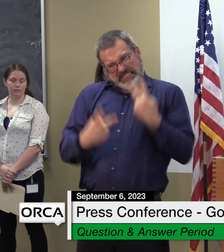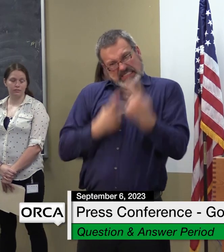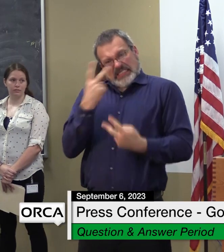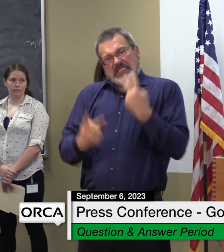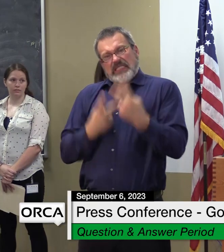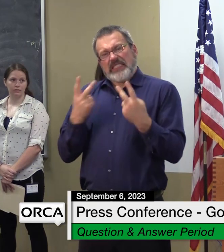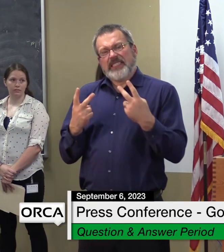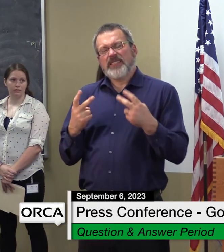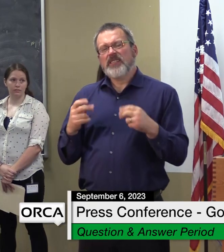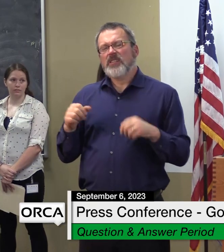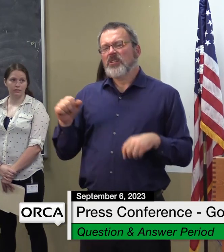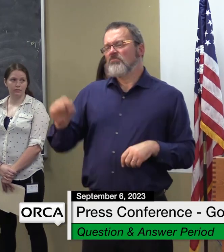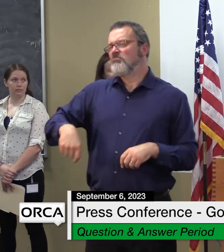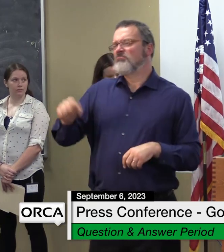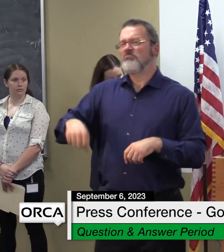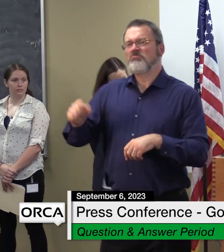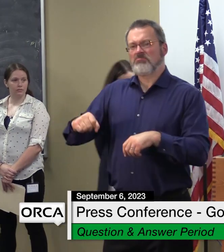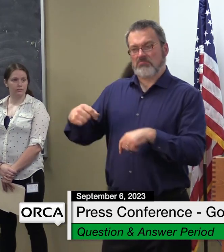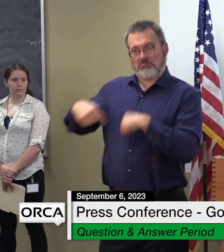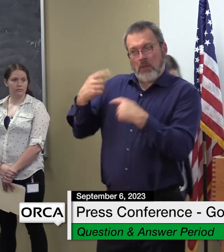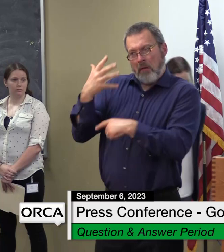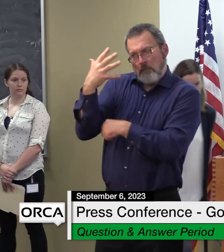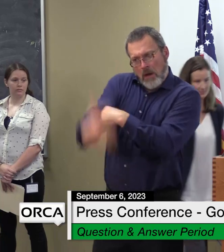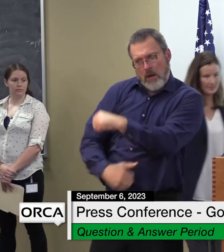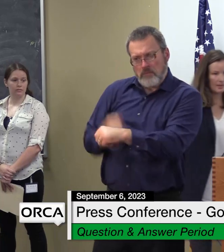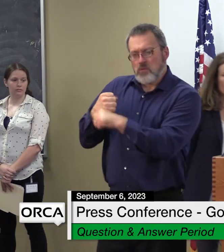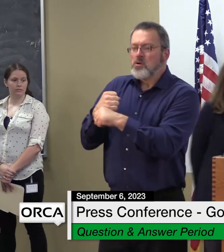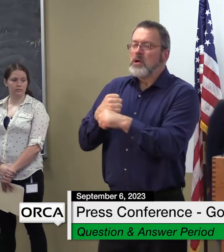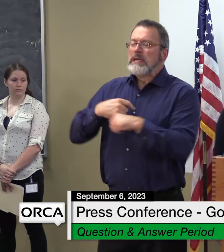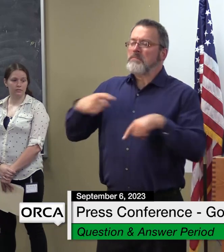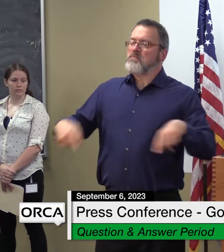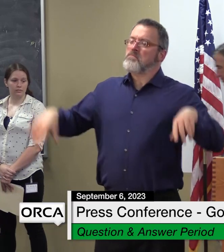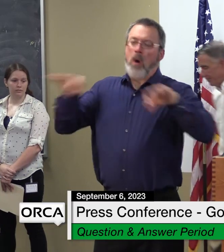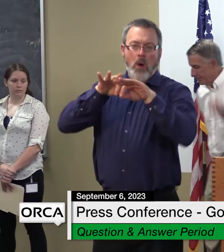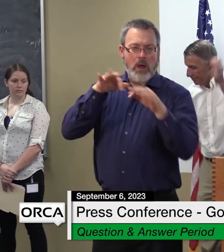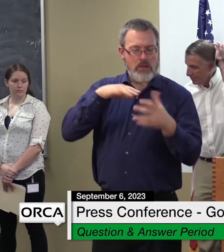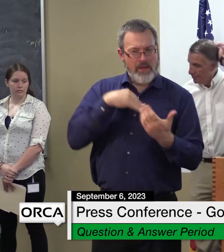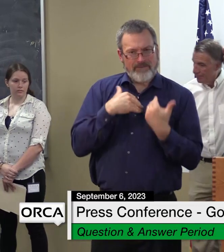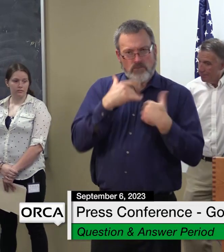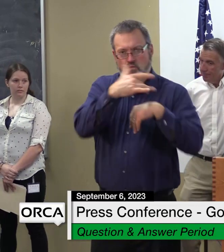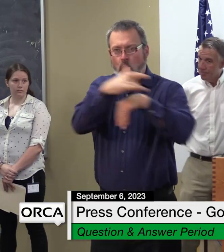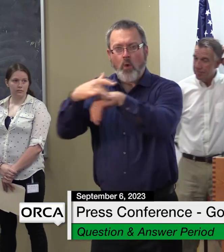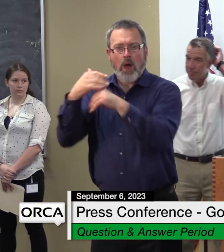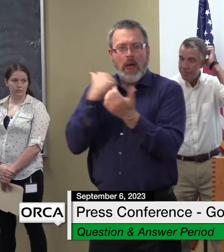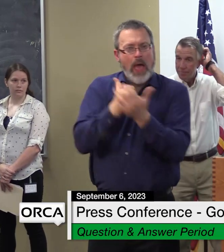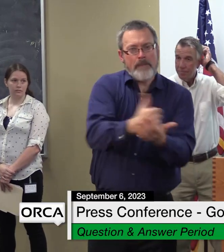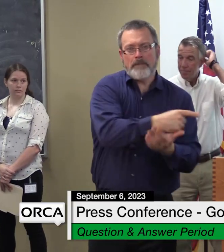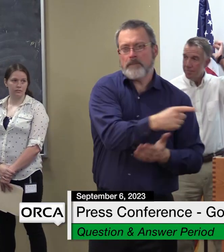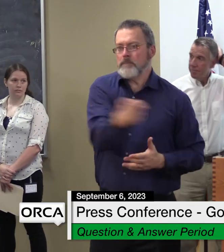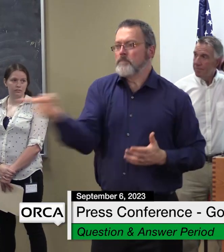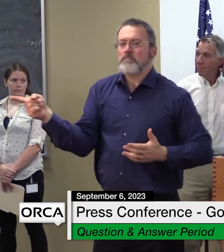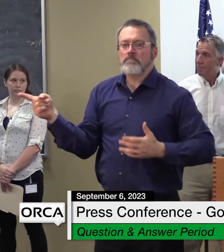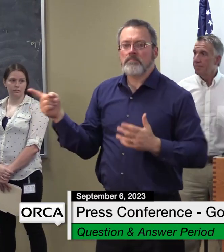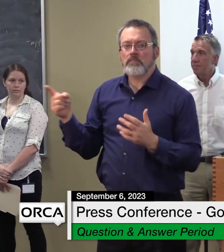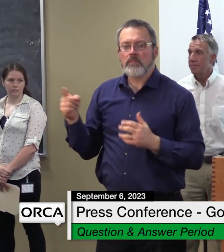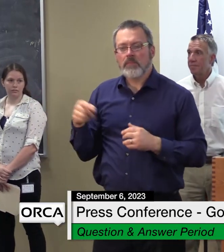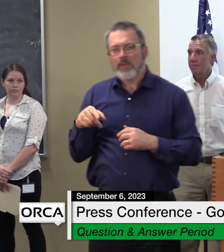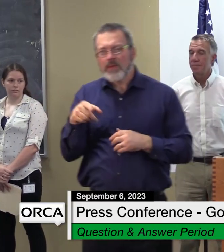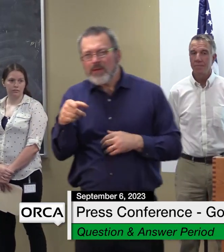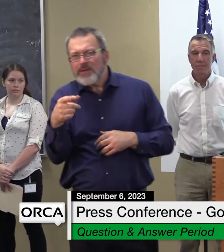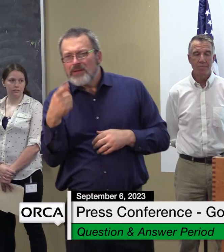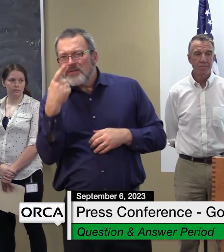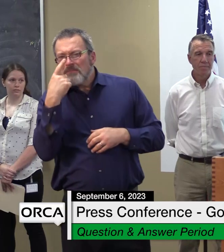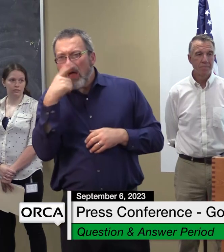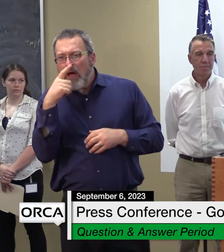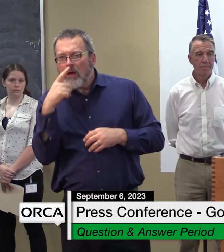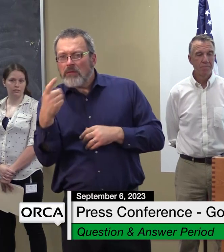and we just want to be there to help. Sure. It's an interesting question because I think what we're